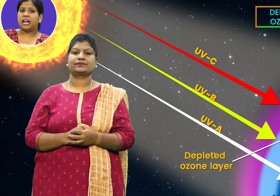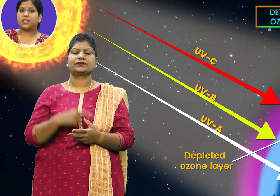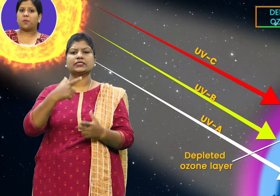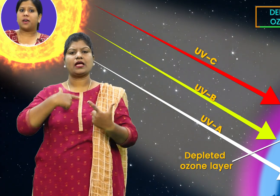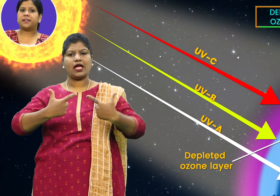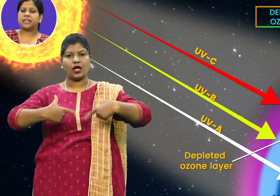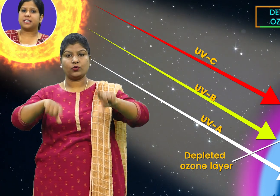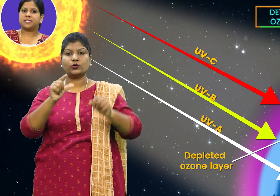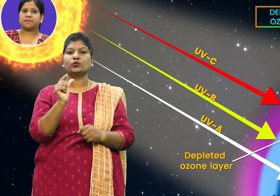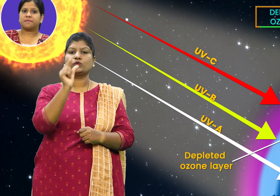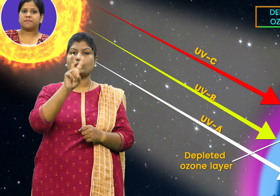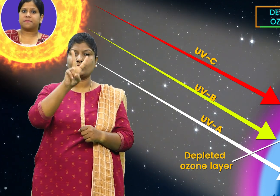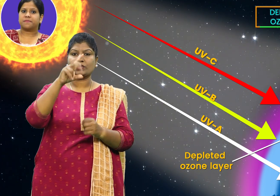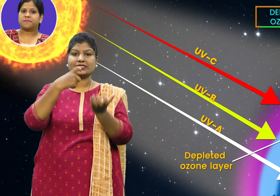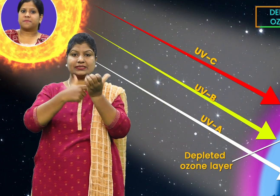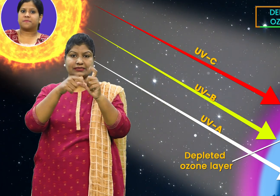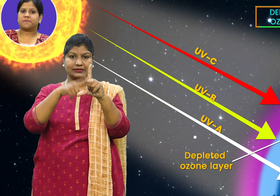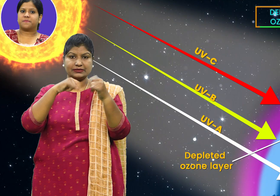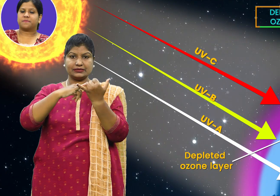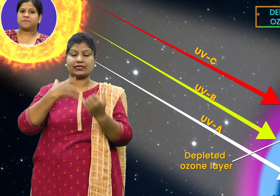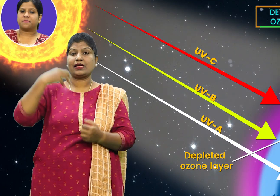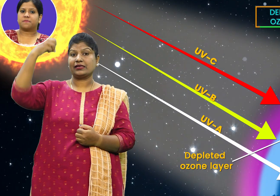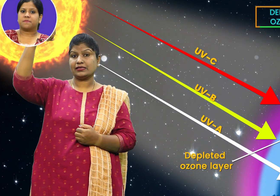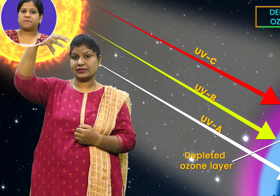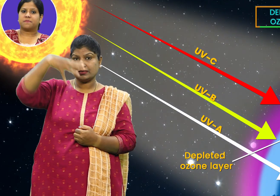allowing the ultraviolet rays